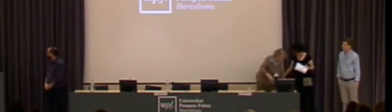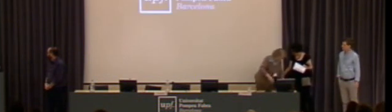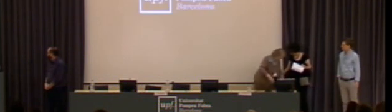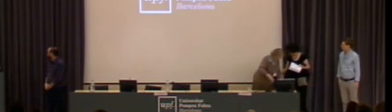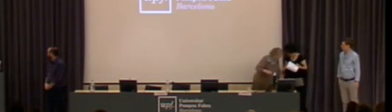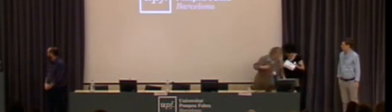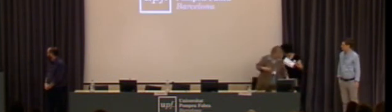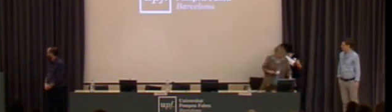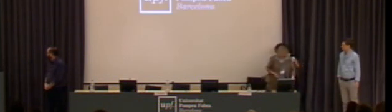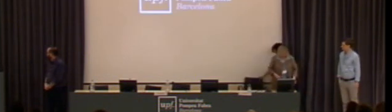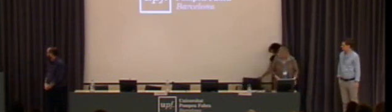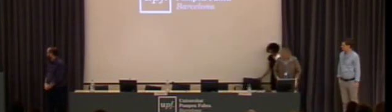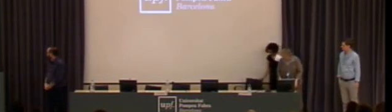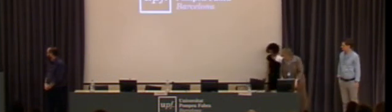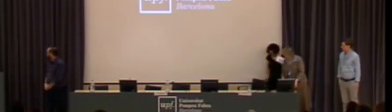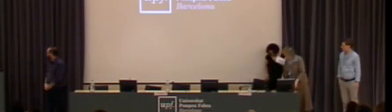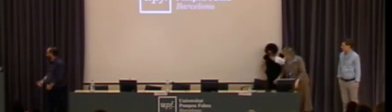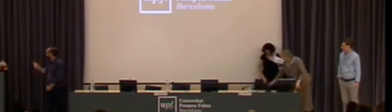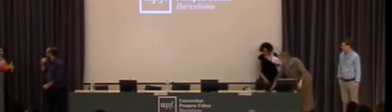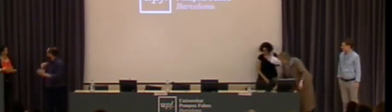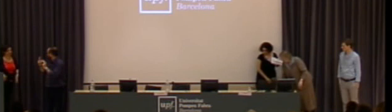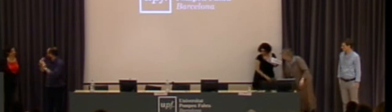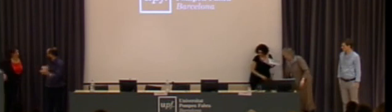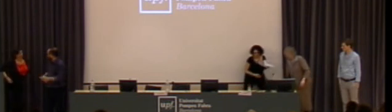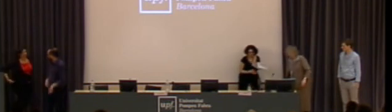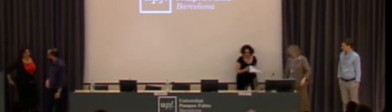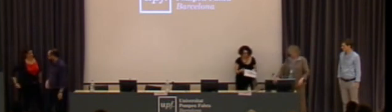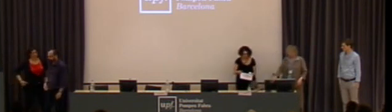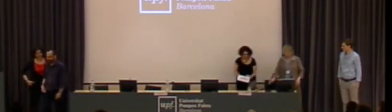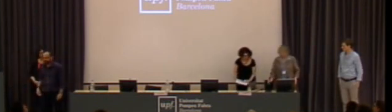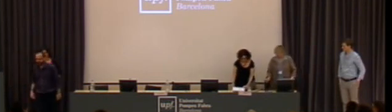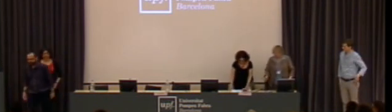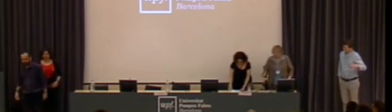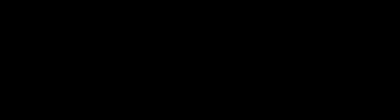I'm just going to move this chair unless you want to sit in it. I can sit in it. Okay. But here, take this. Yes.